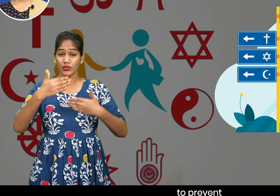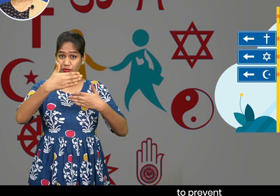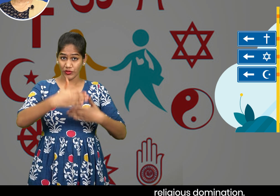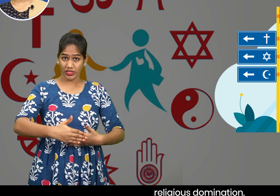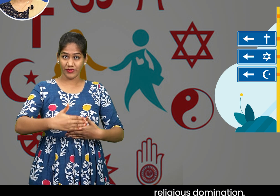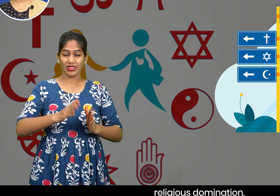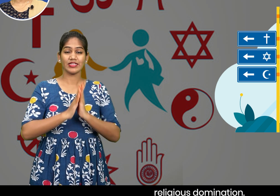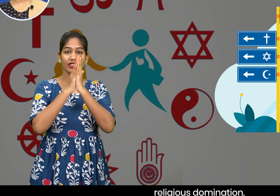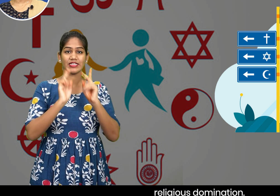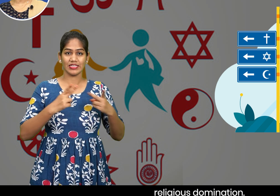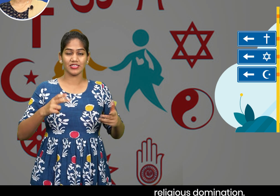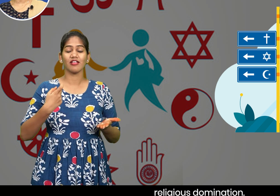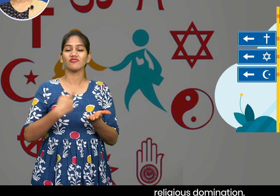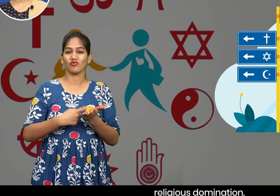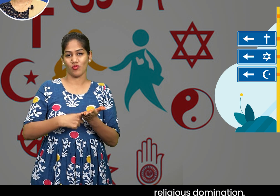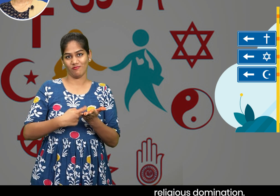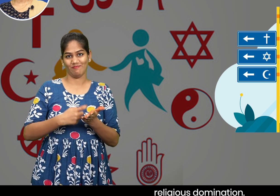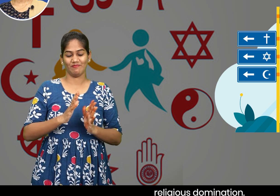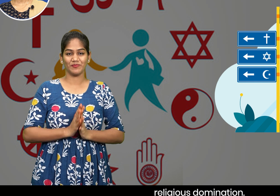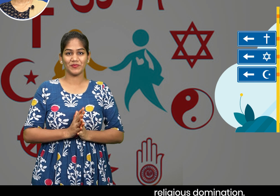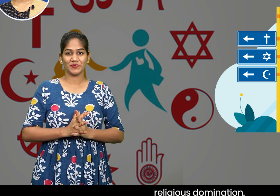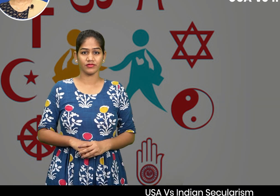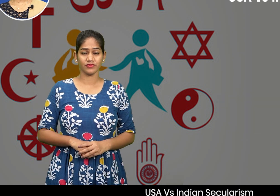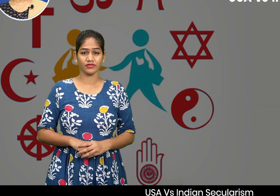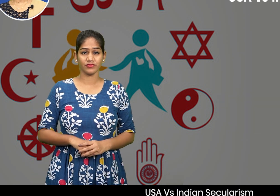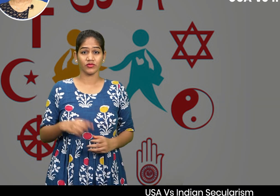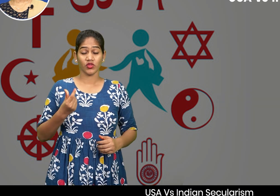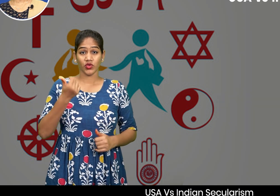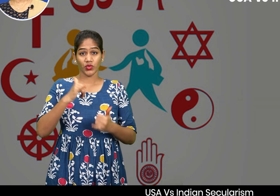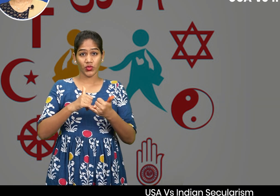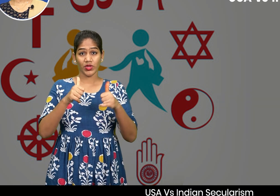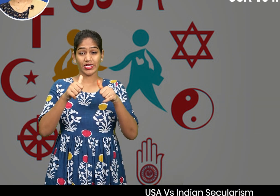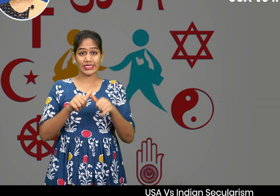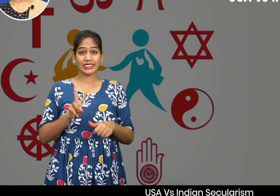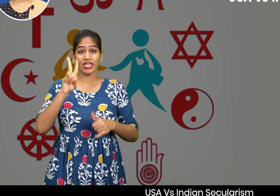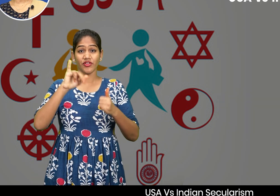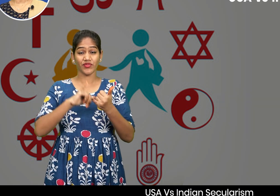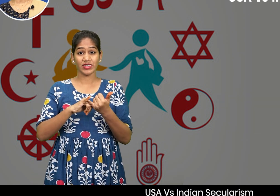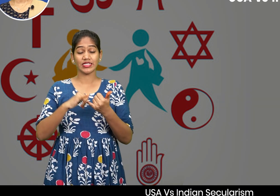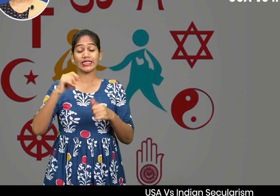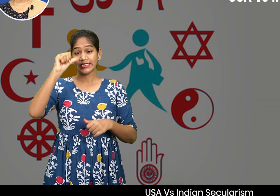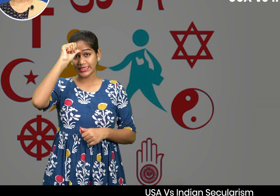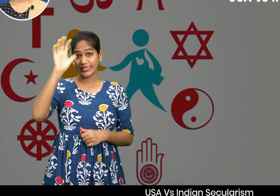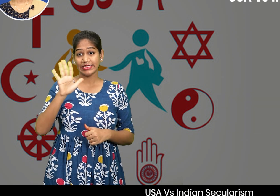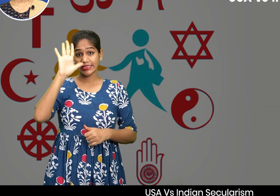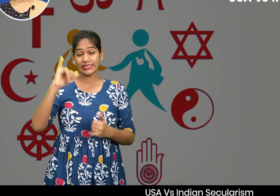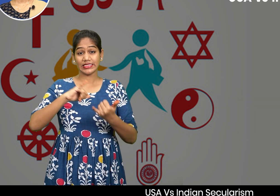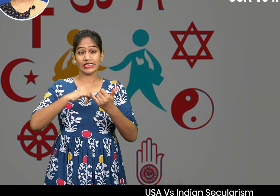prevent religious domination. USA versus Indian secularism.